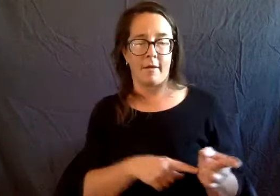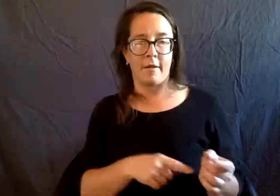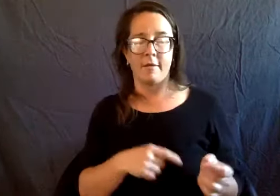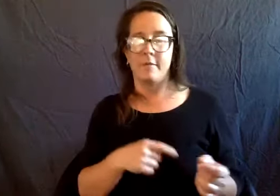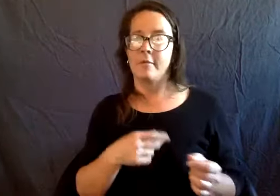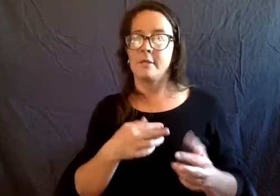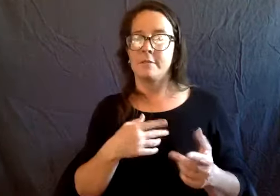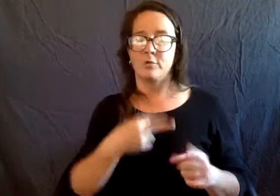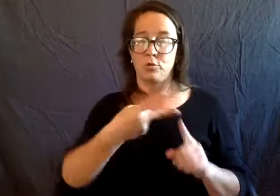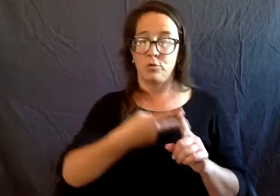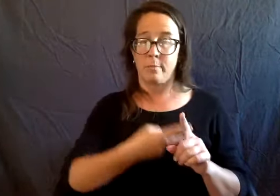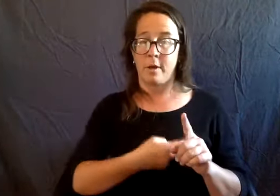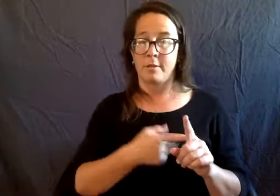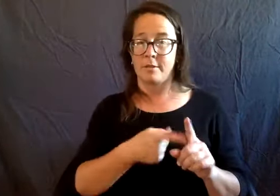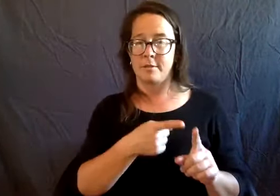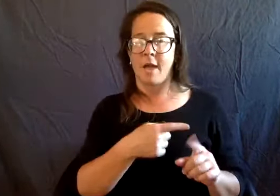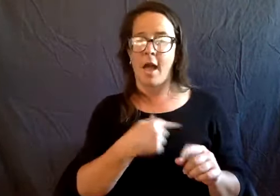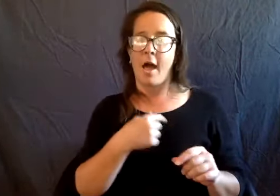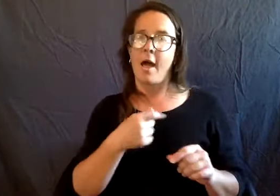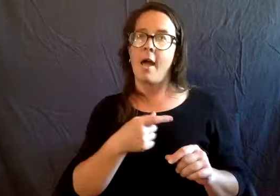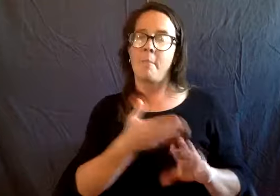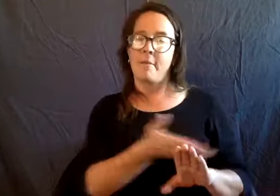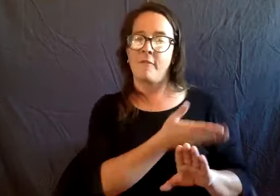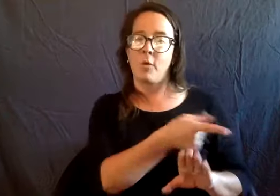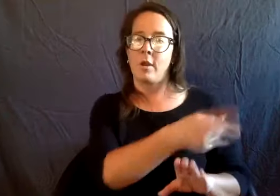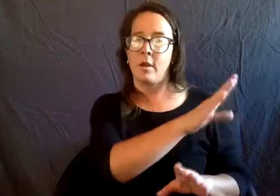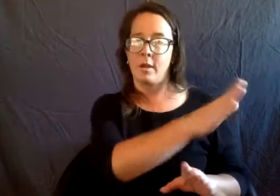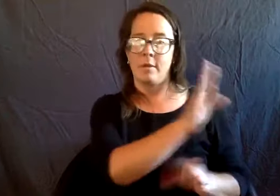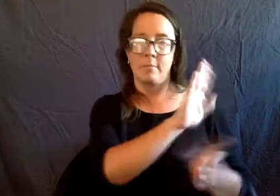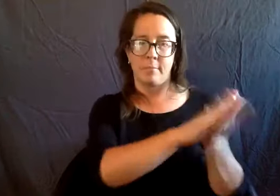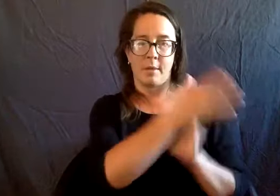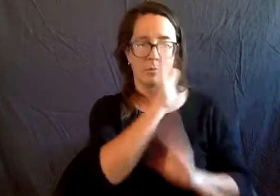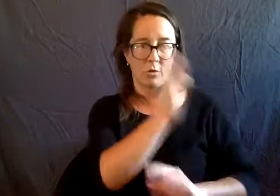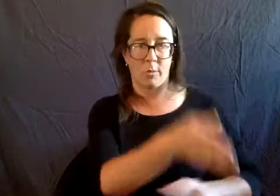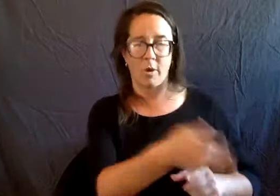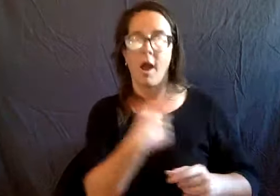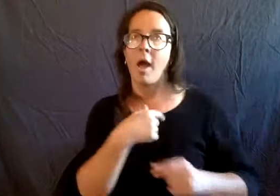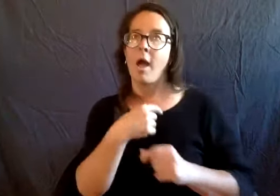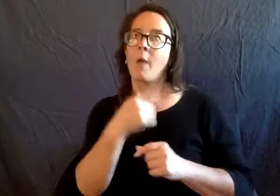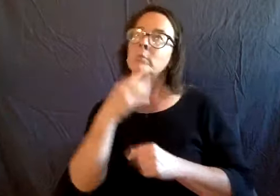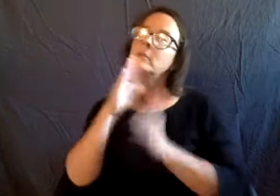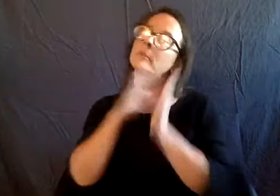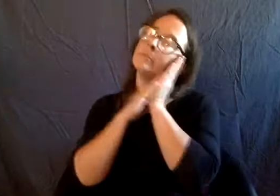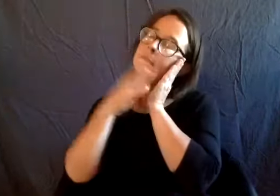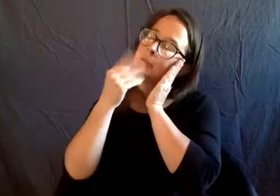to this, I'd woken up from a dream where it was a dream that I